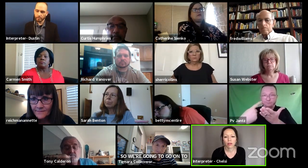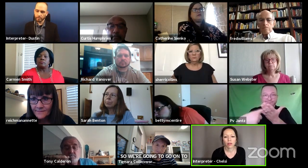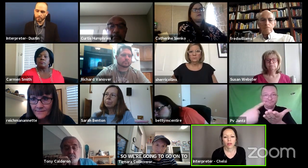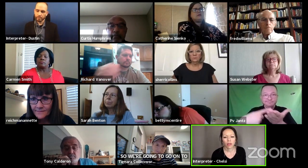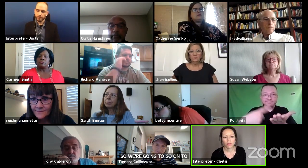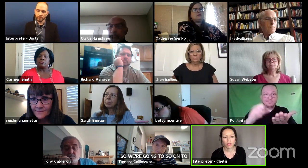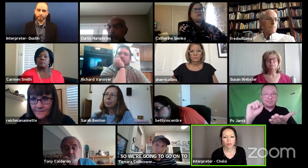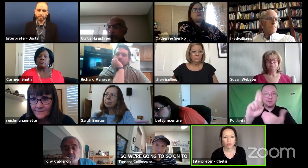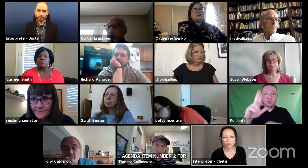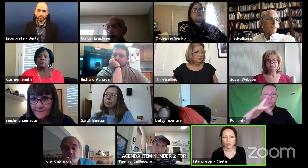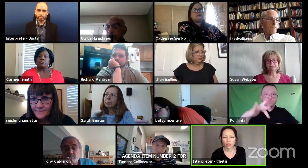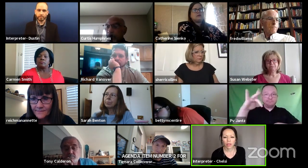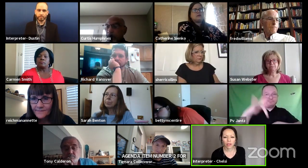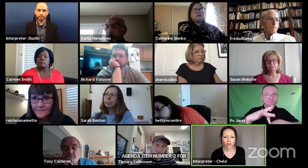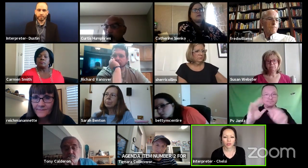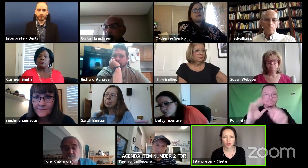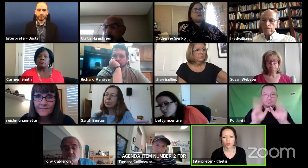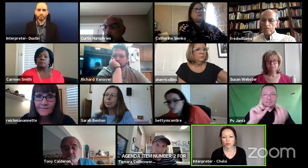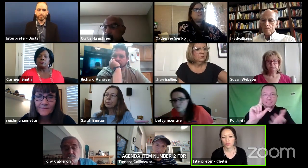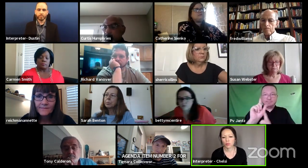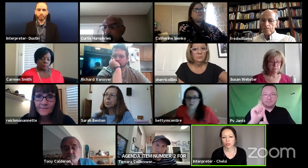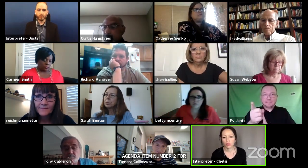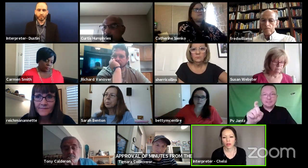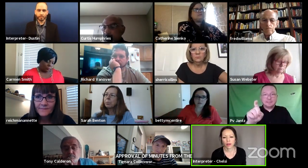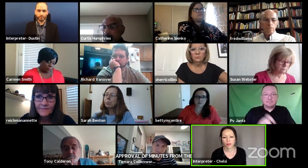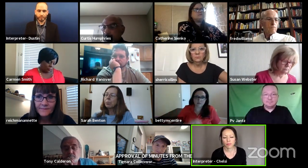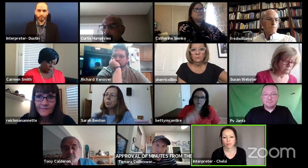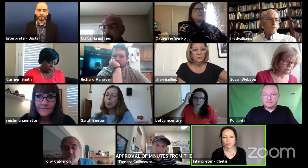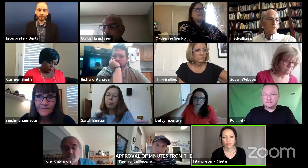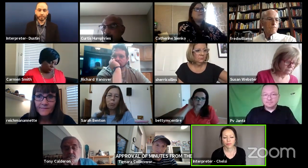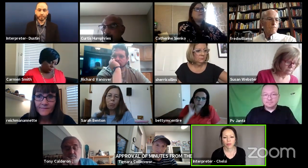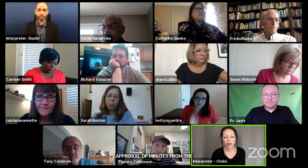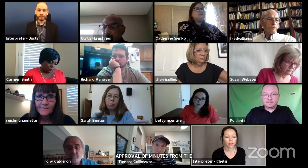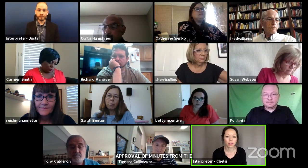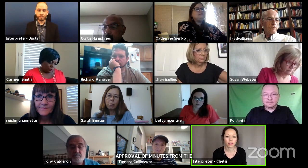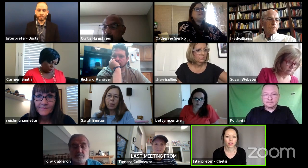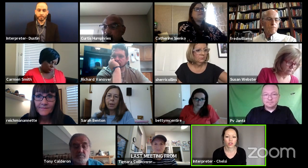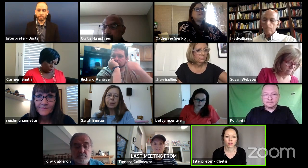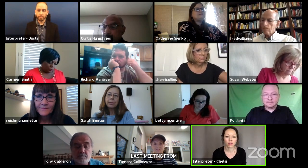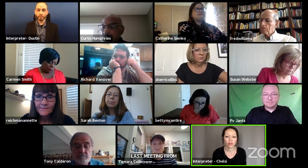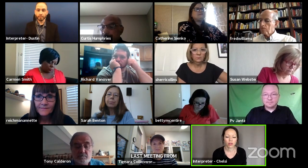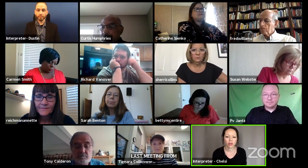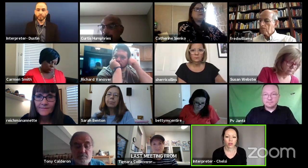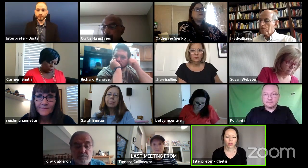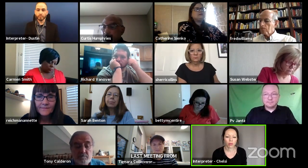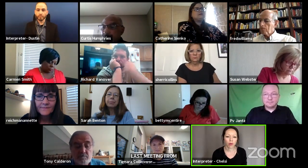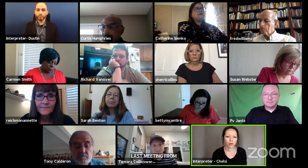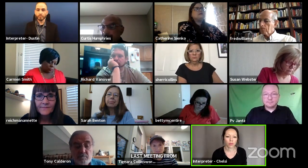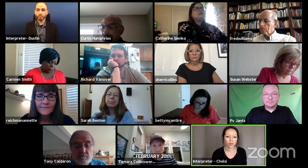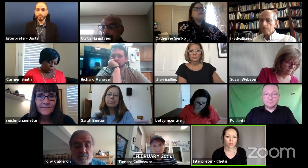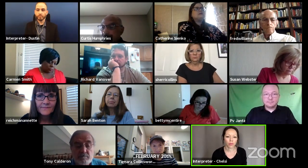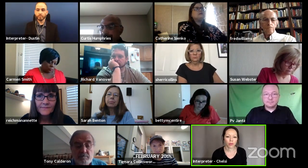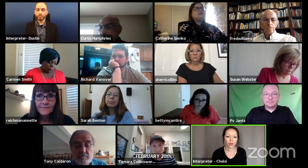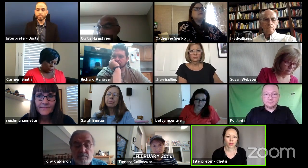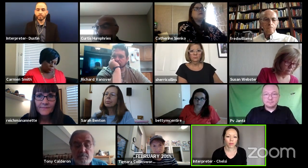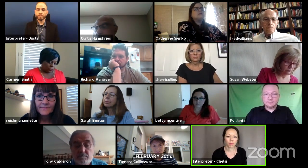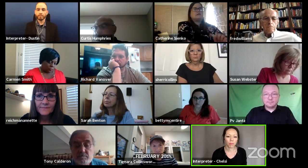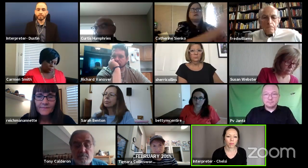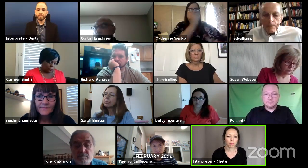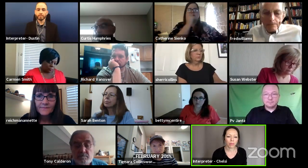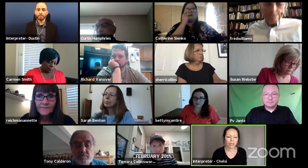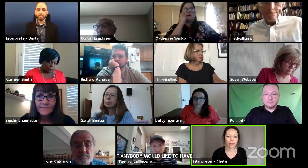20th. If anybody would like to have any discussion about